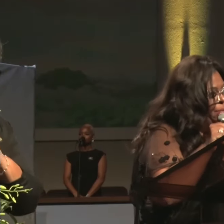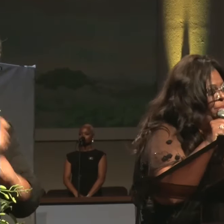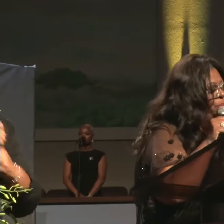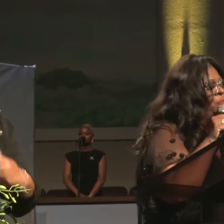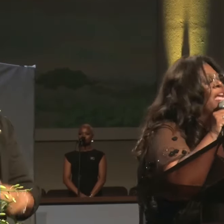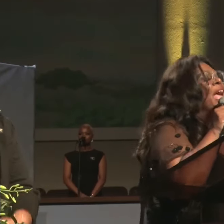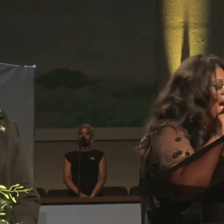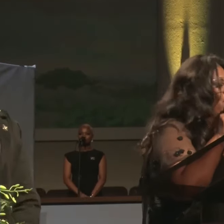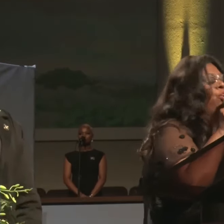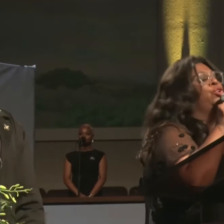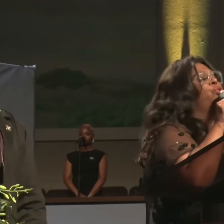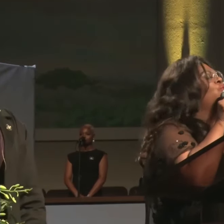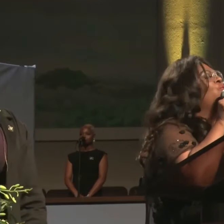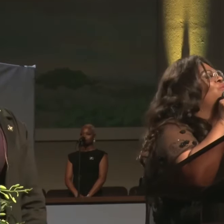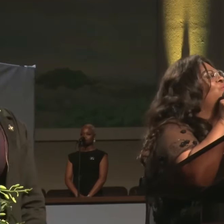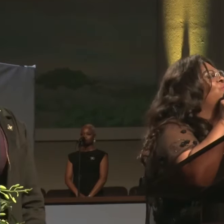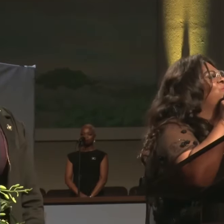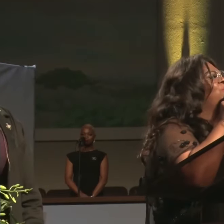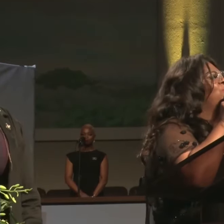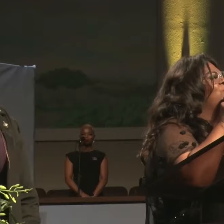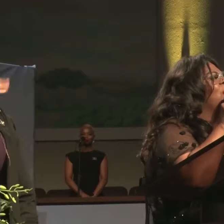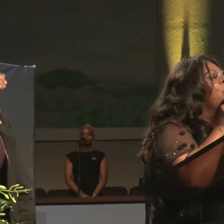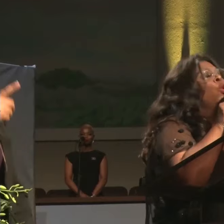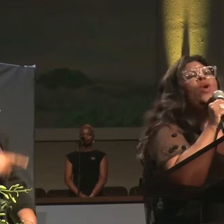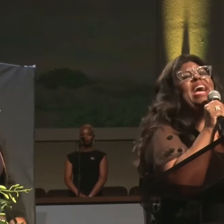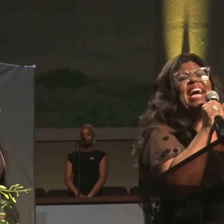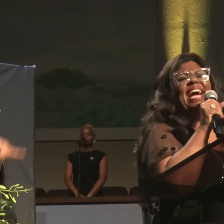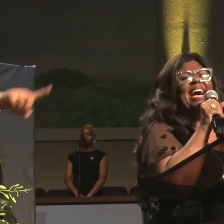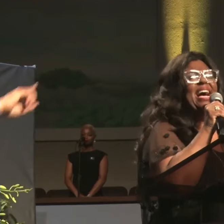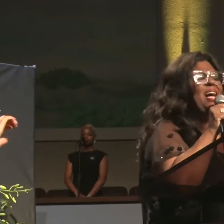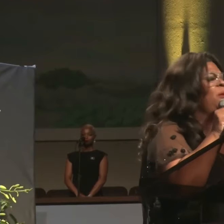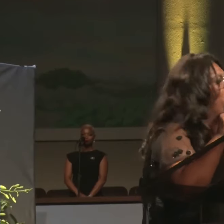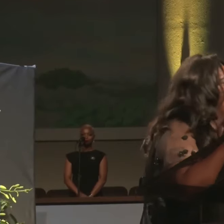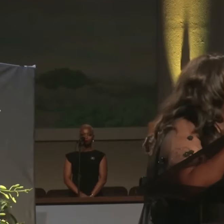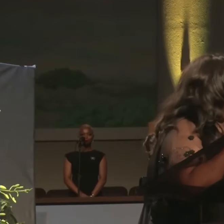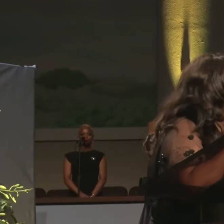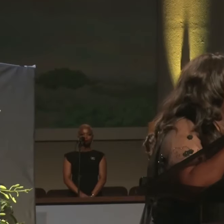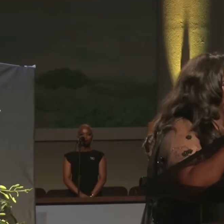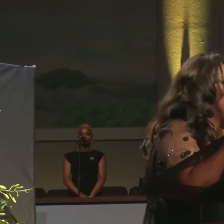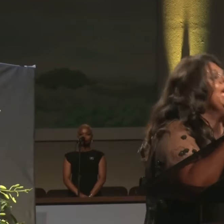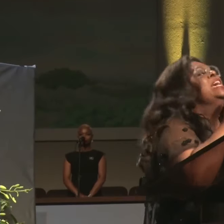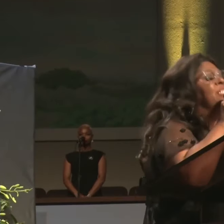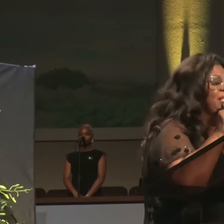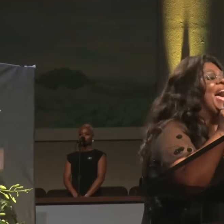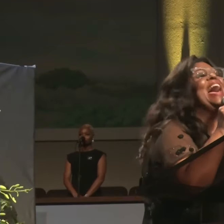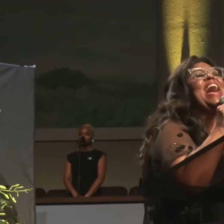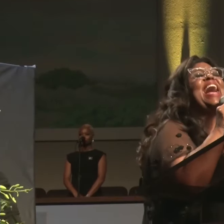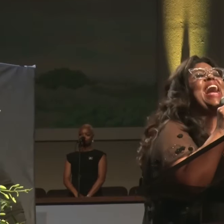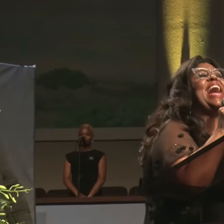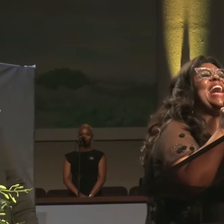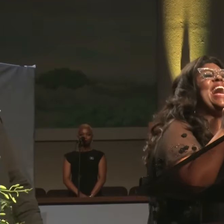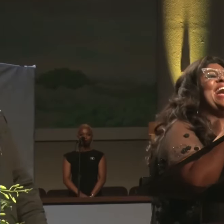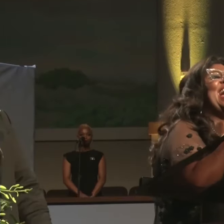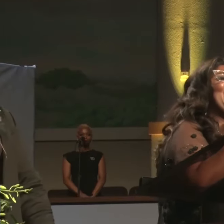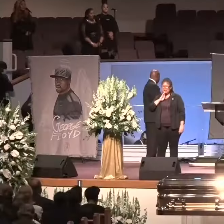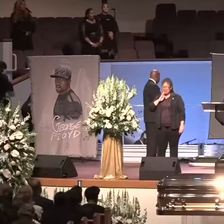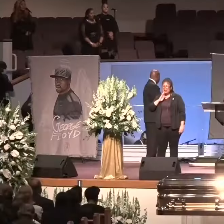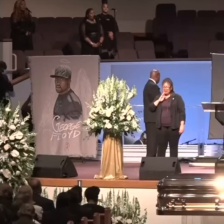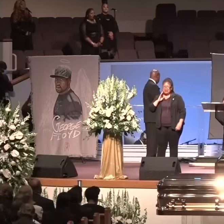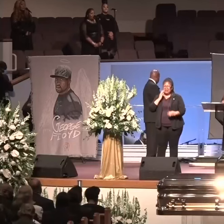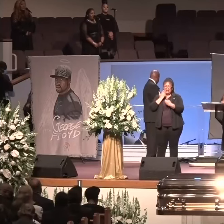him and you will be satisfied.